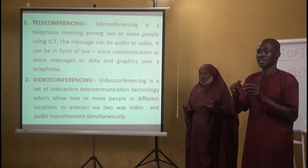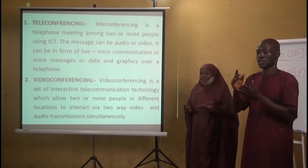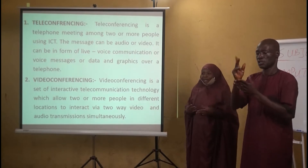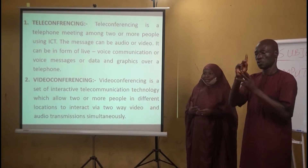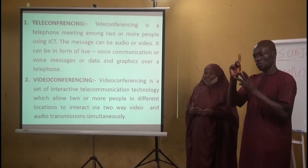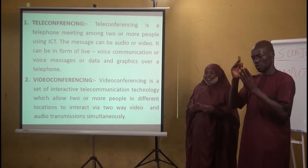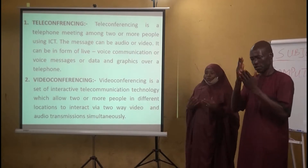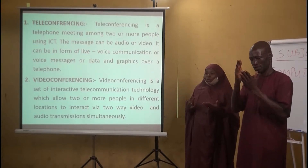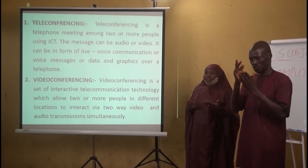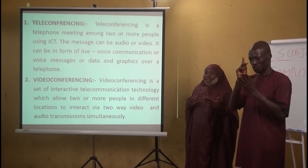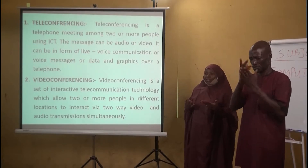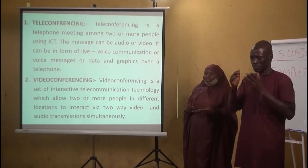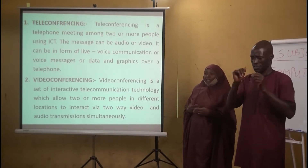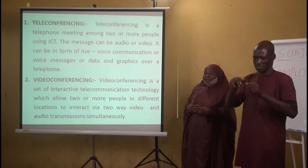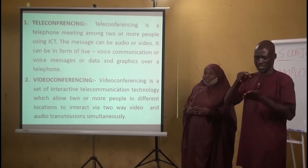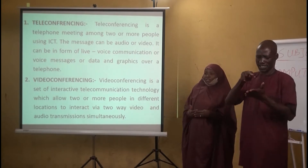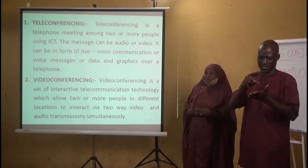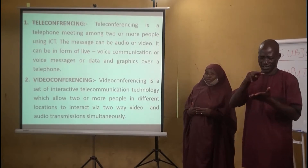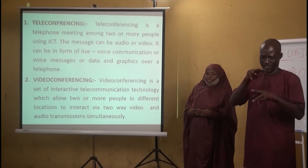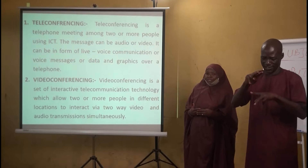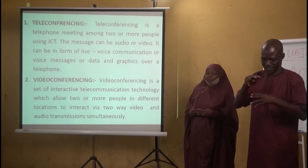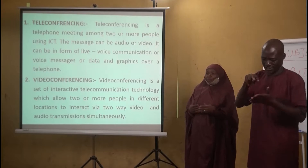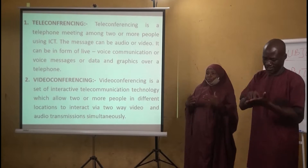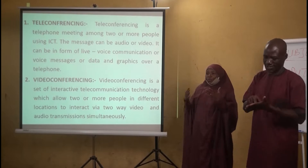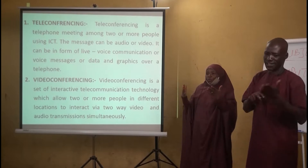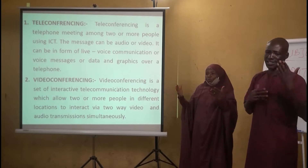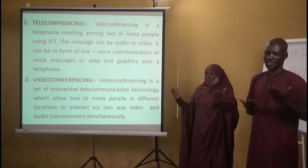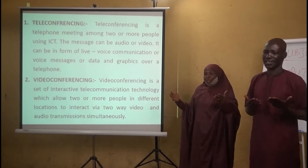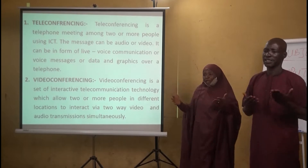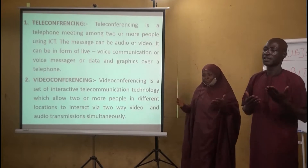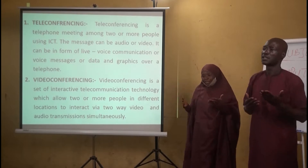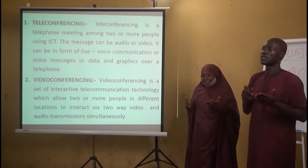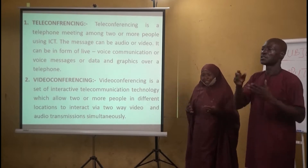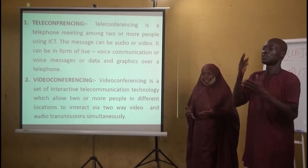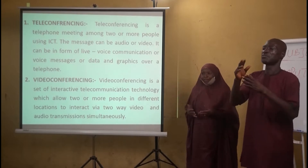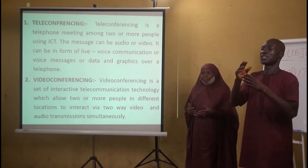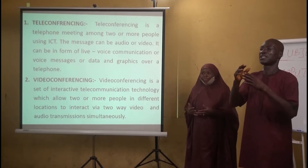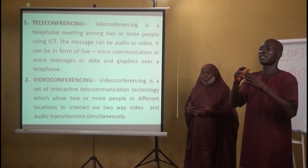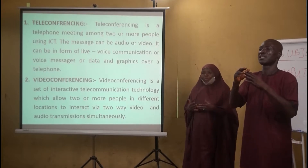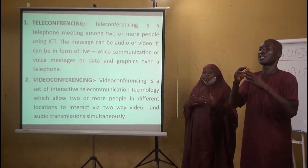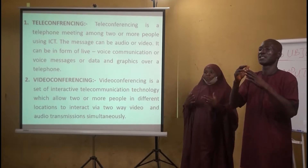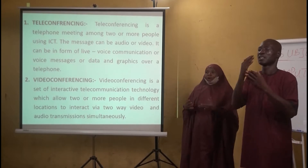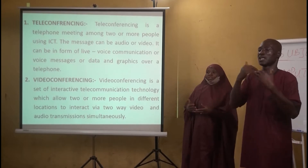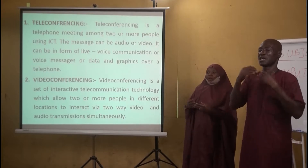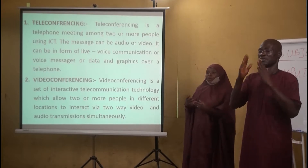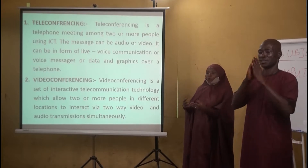may ask, what did I mean by telephone meeting? We may have meeting here. Because of the what?